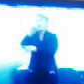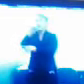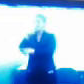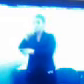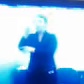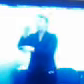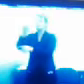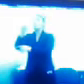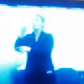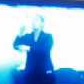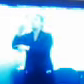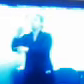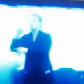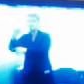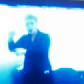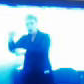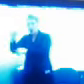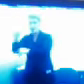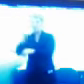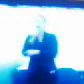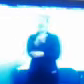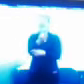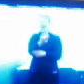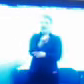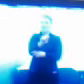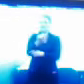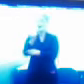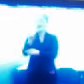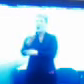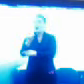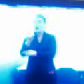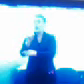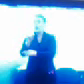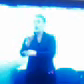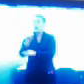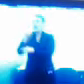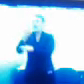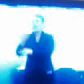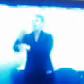Netum napuk nut at